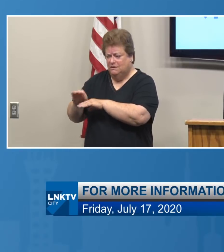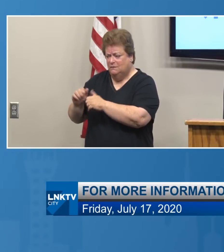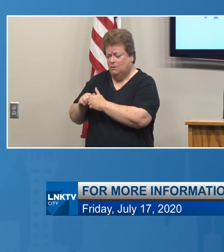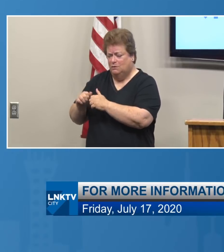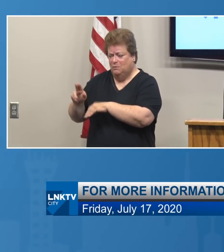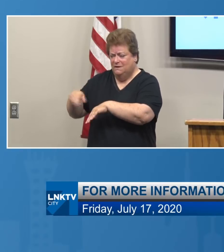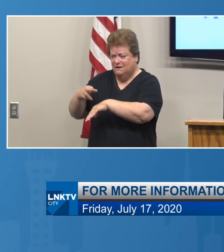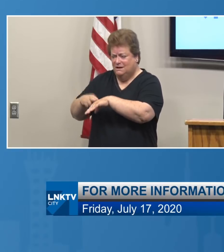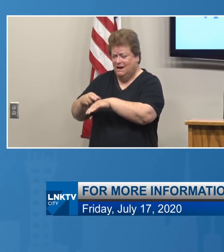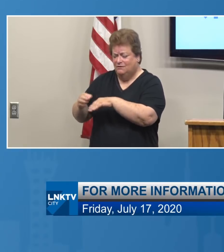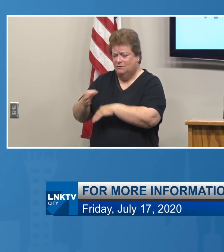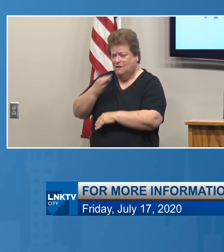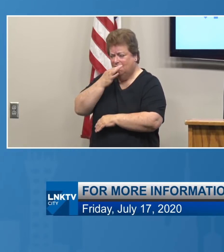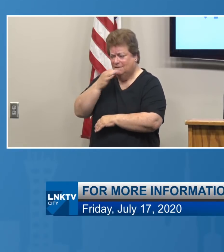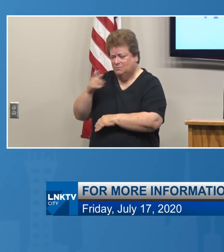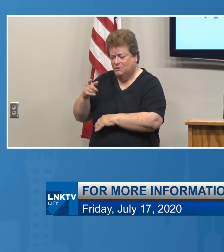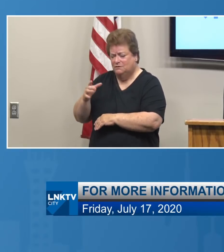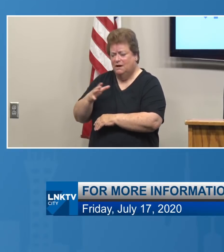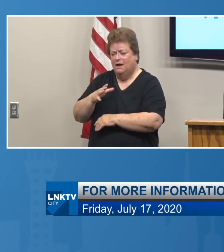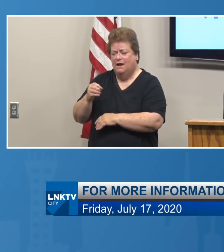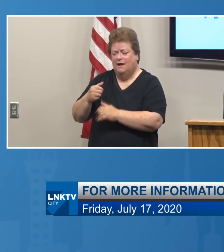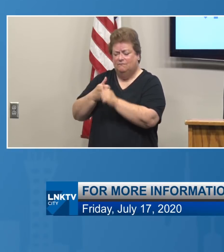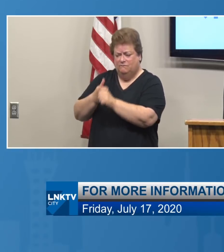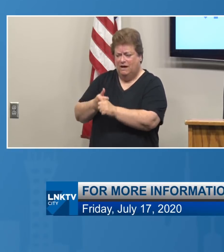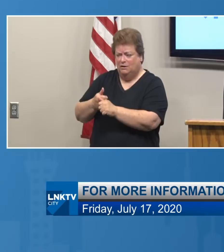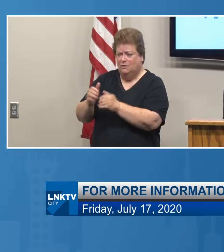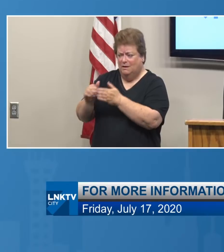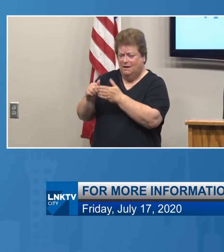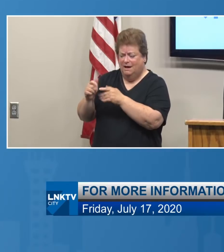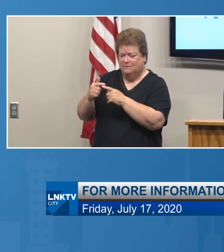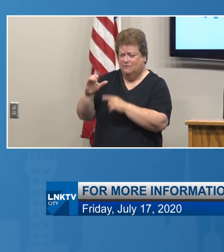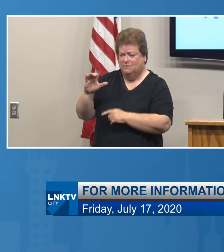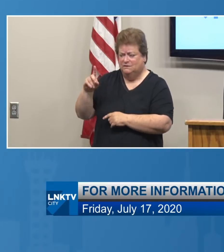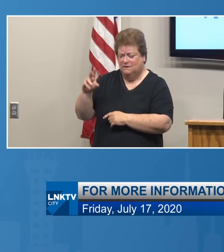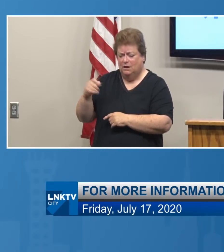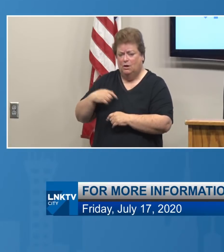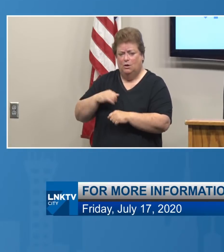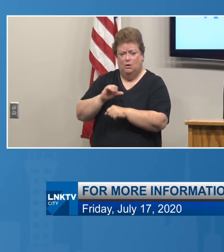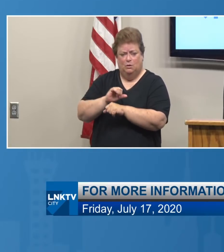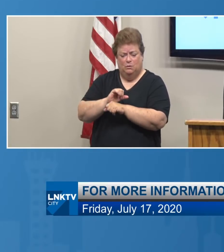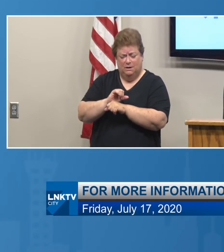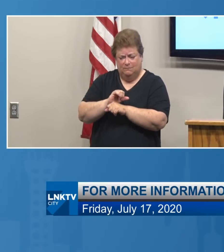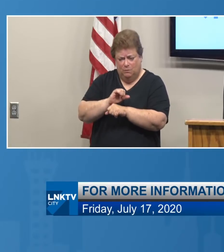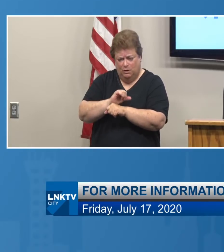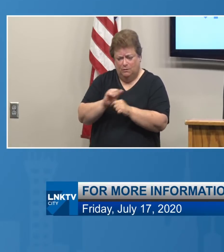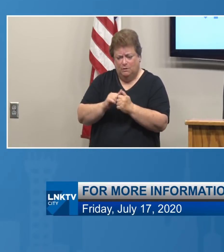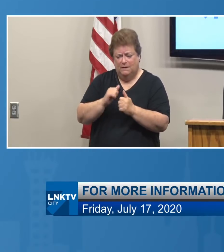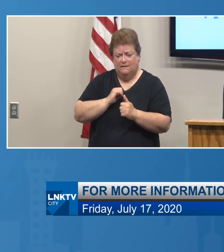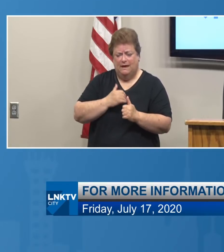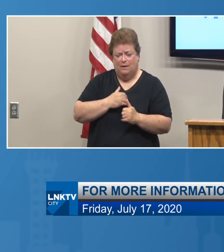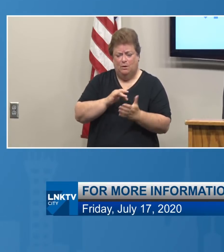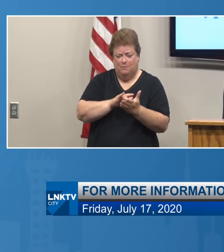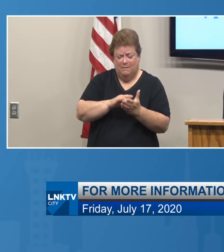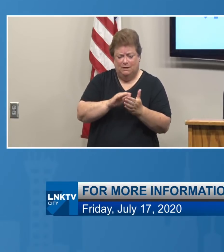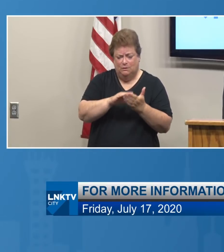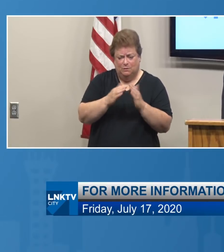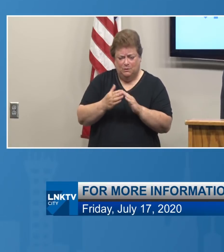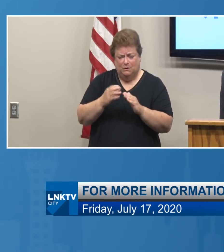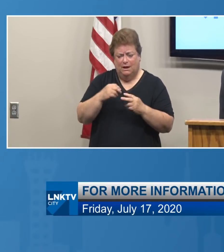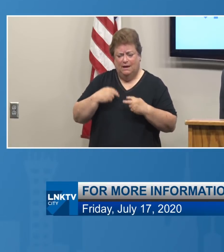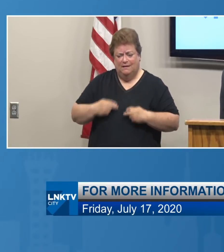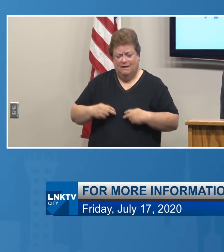experts, and followed guidance from CDC. We have partnered with our medical community and health systems in